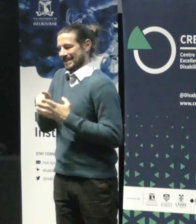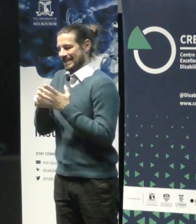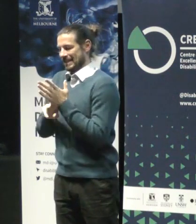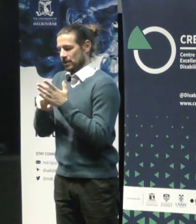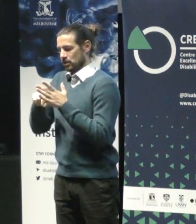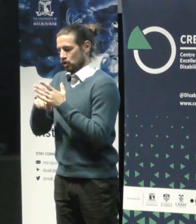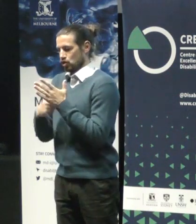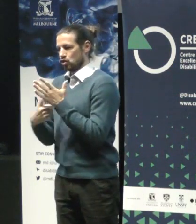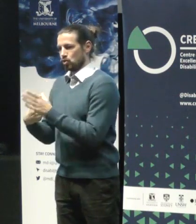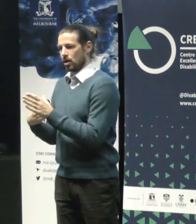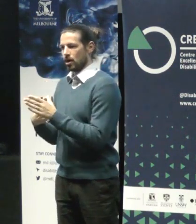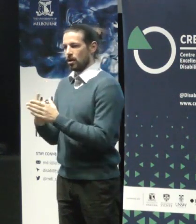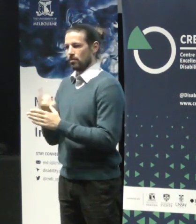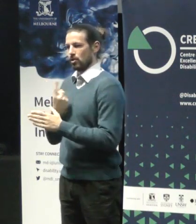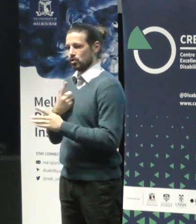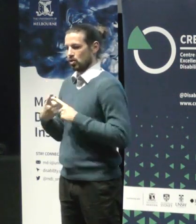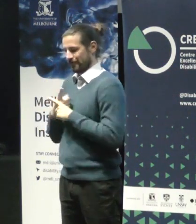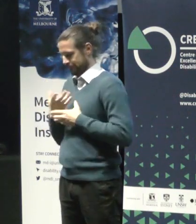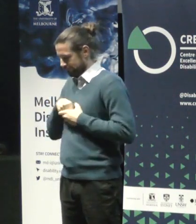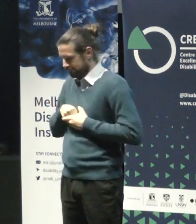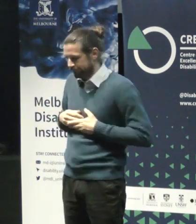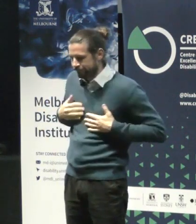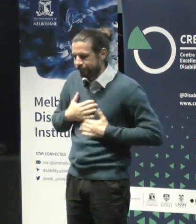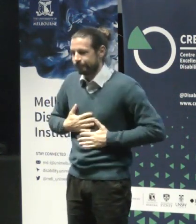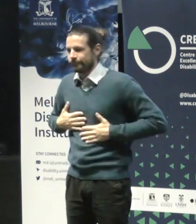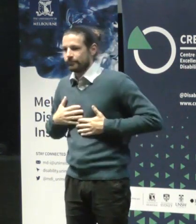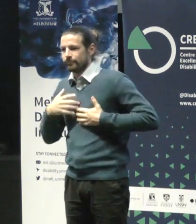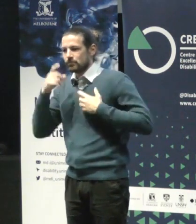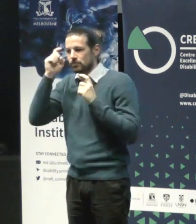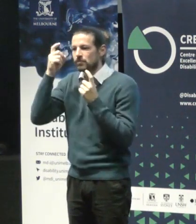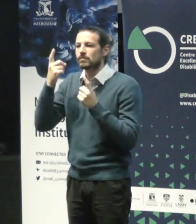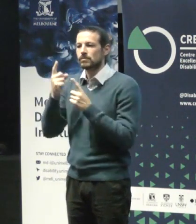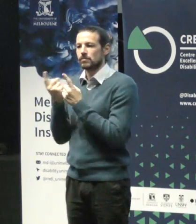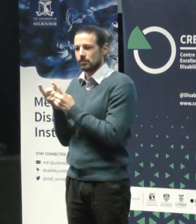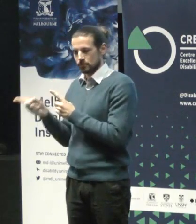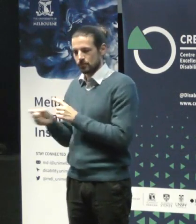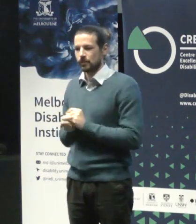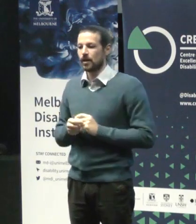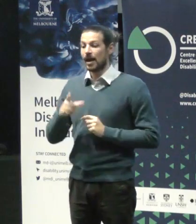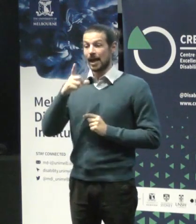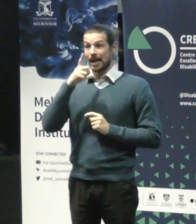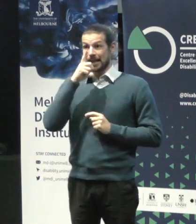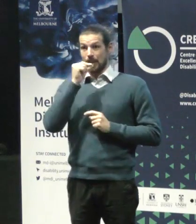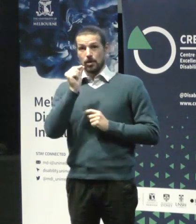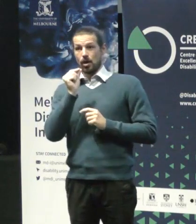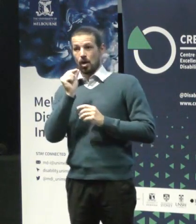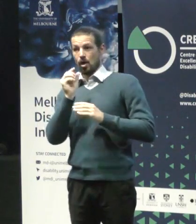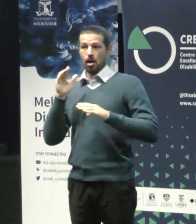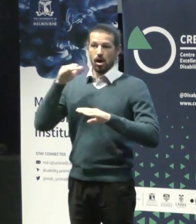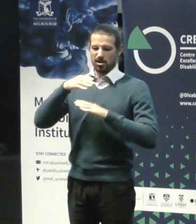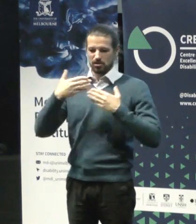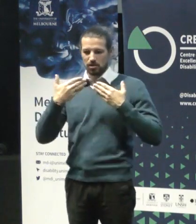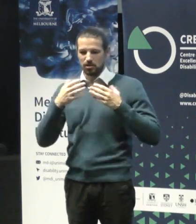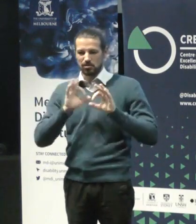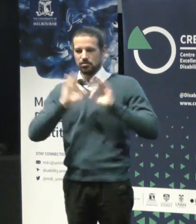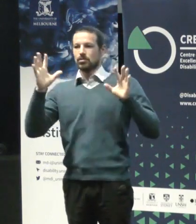inside your inner feelings and anxieties and so forth. And the conflict can be overt, like it's out there, you're